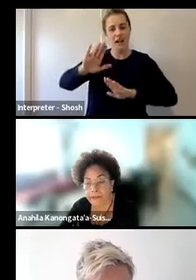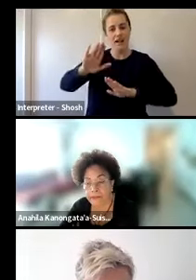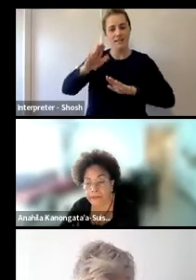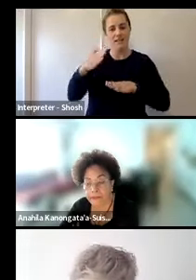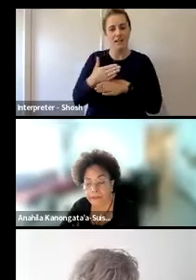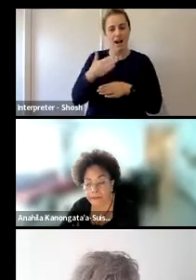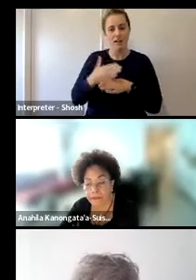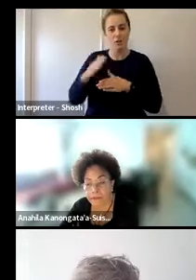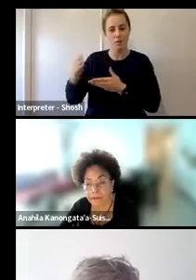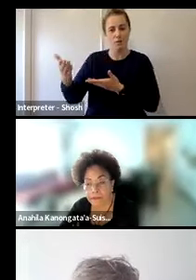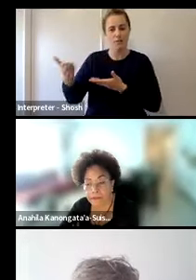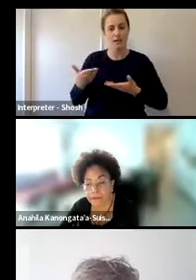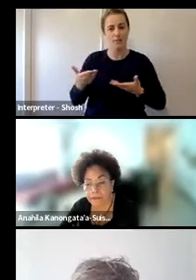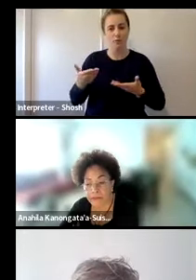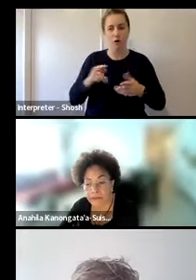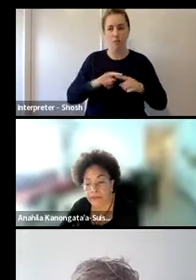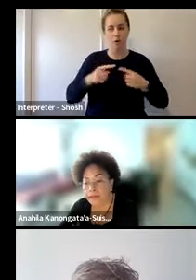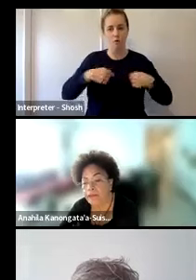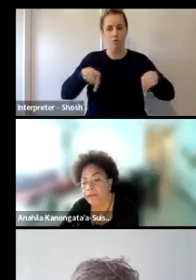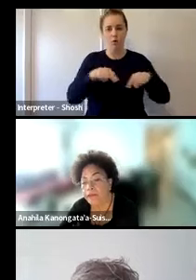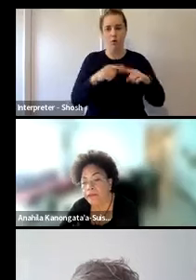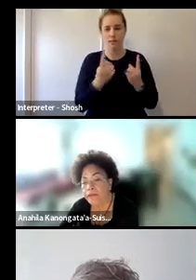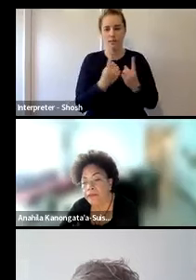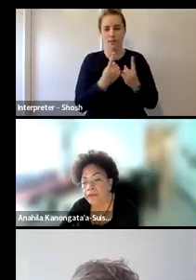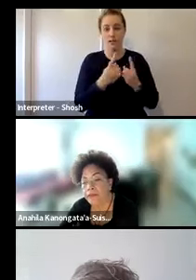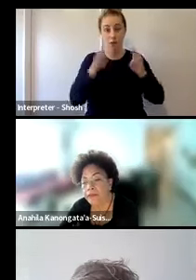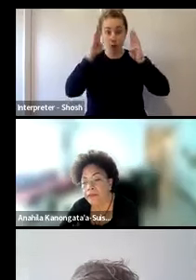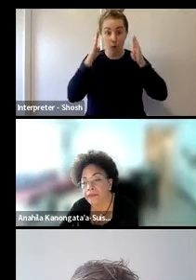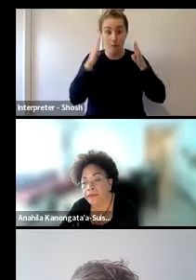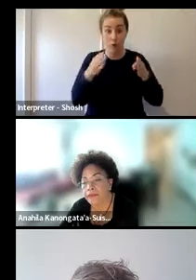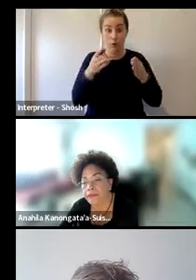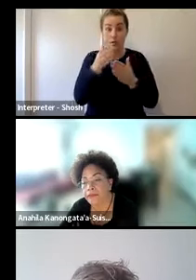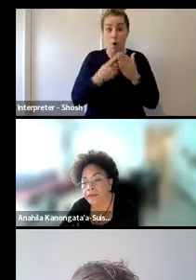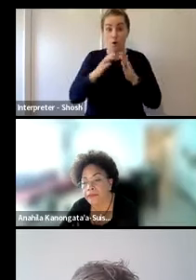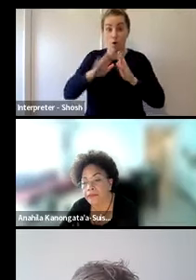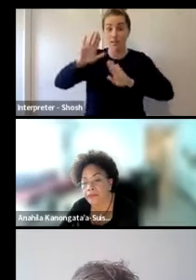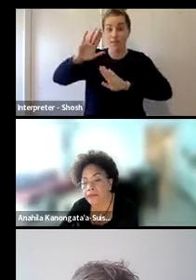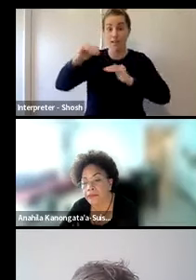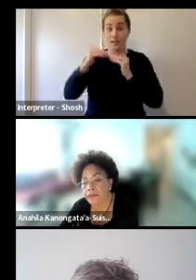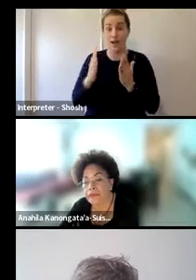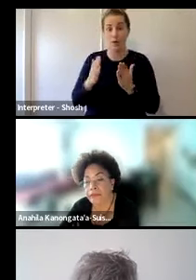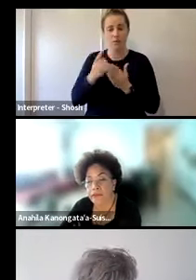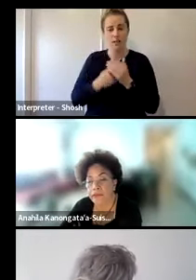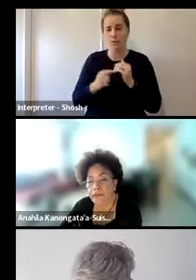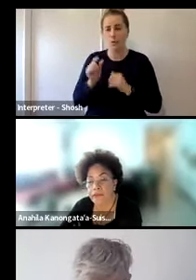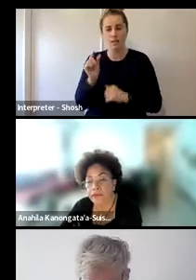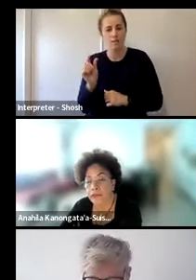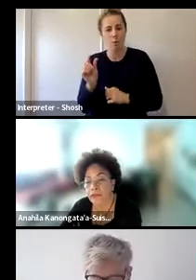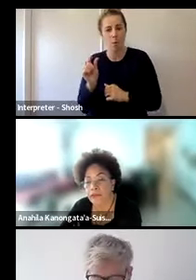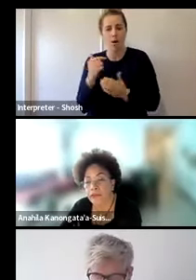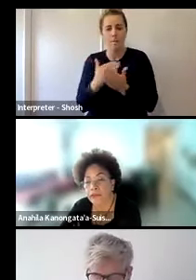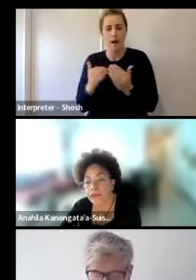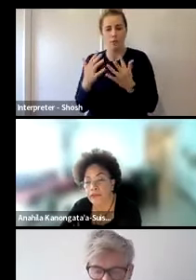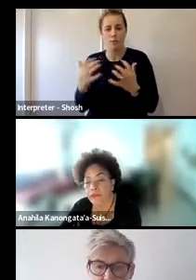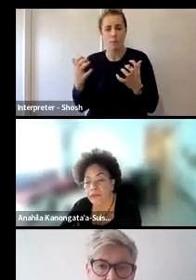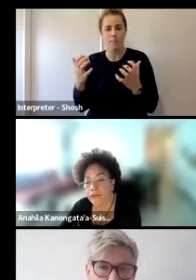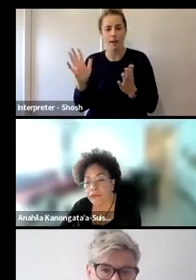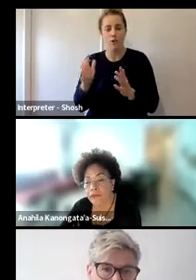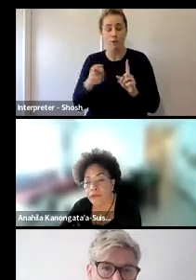task to deliver on most of this stuff. So focusing just on the state is actually only getting a small proportion. You've got